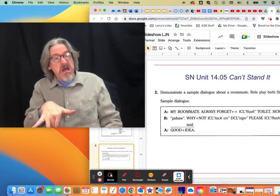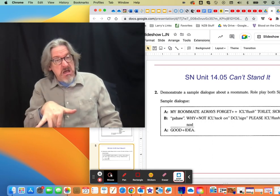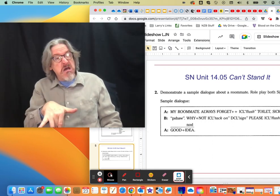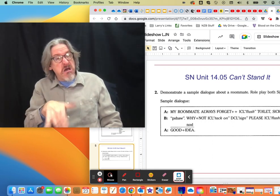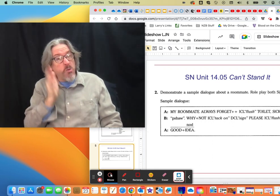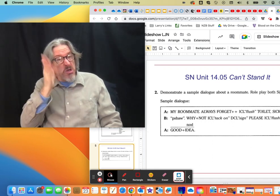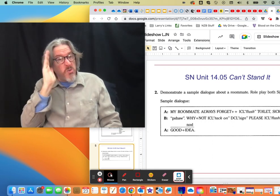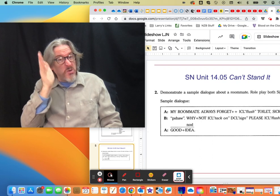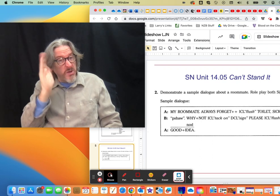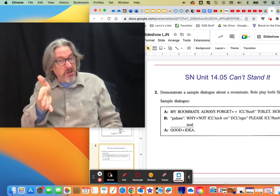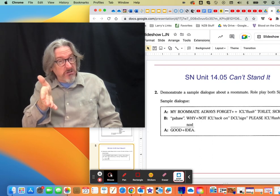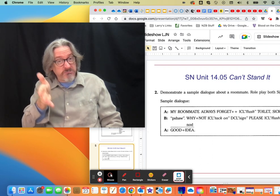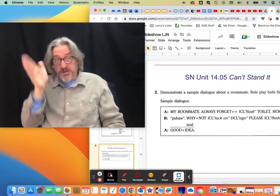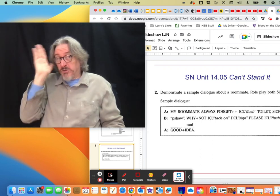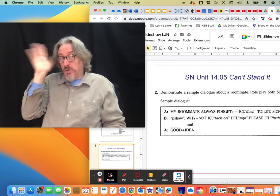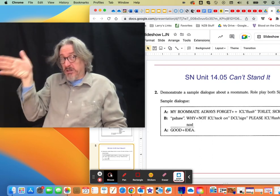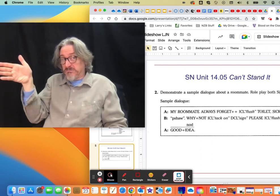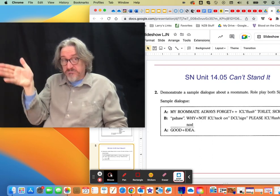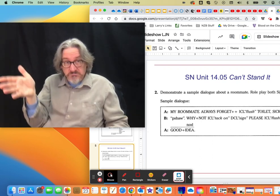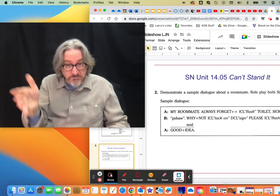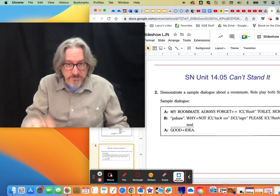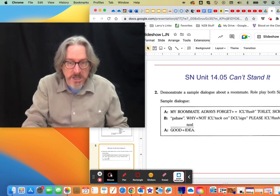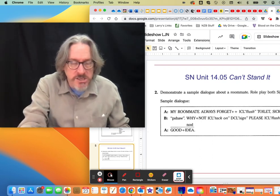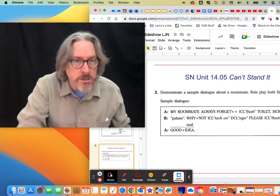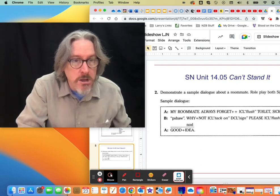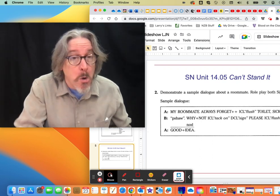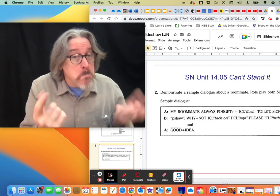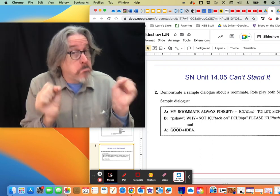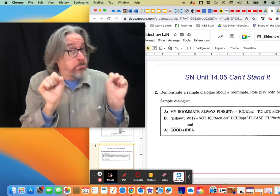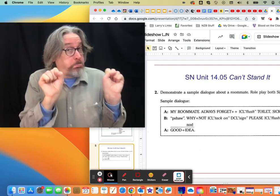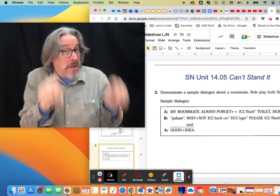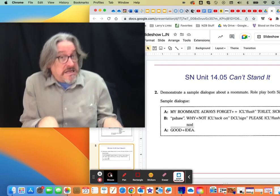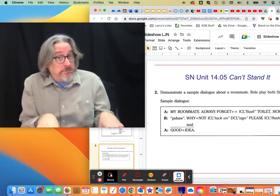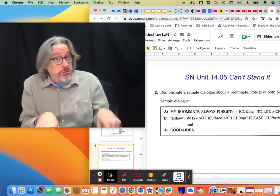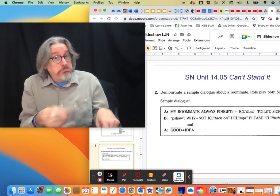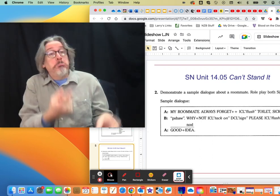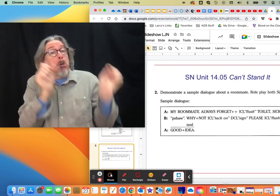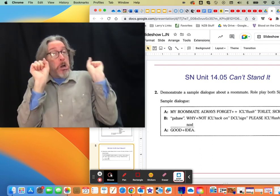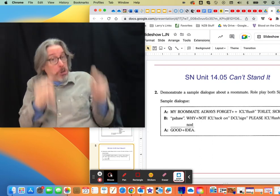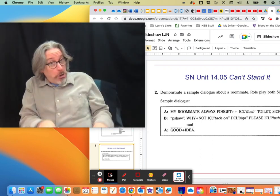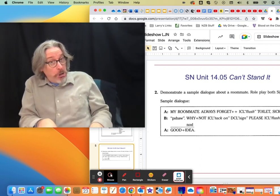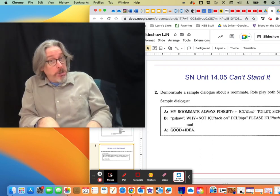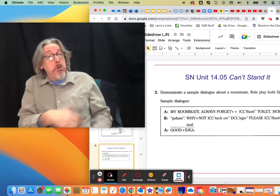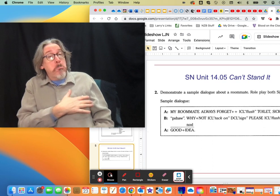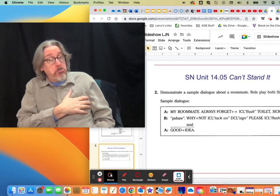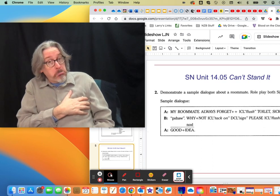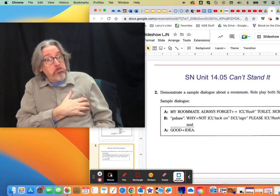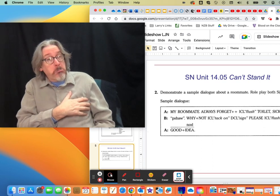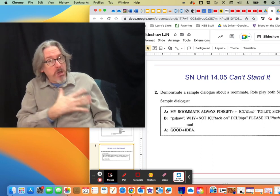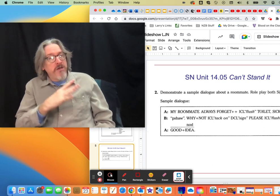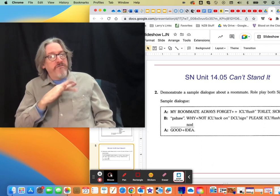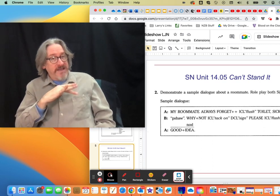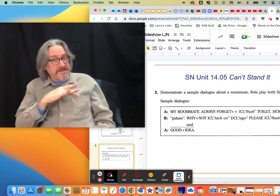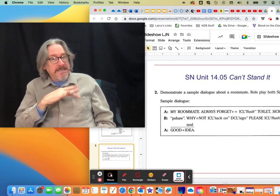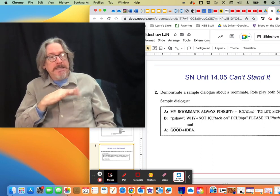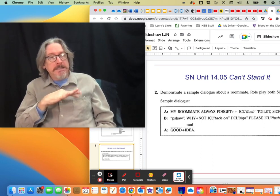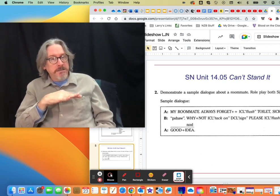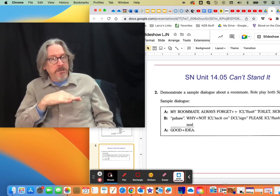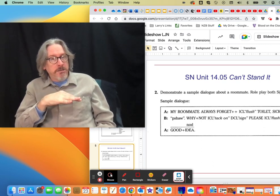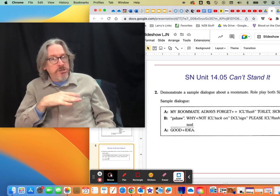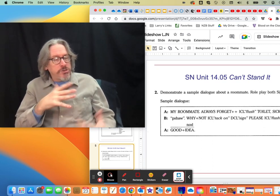that. Will. Right? Will. So, possible. I could.